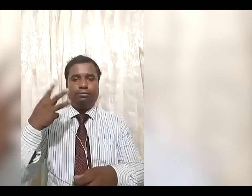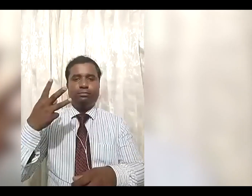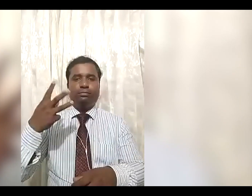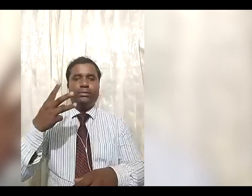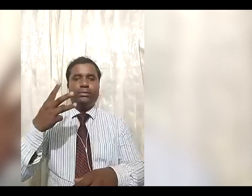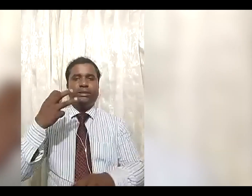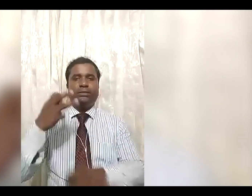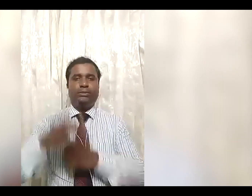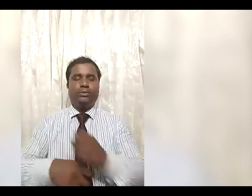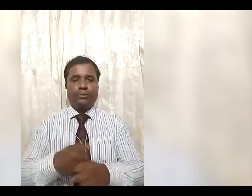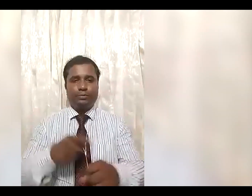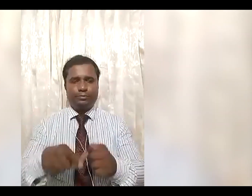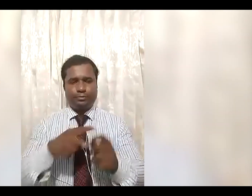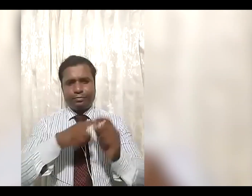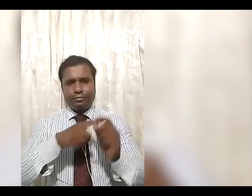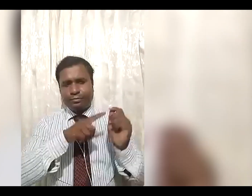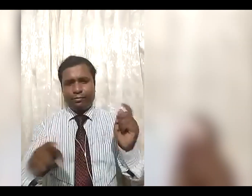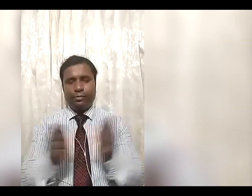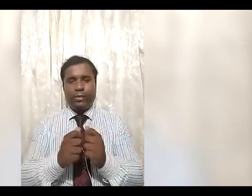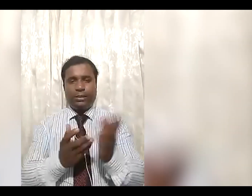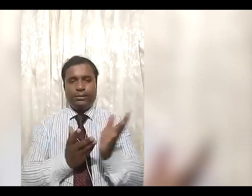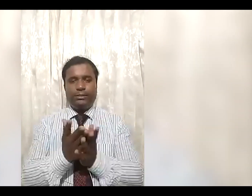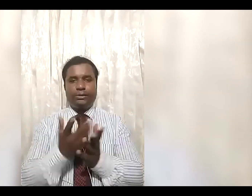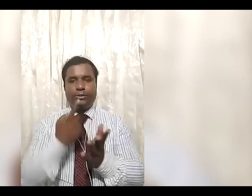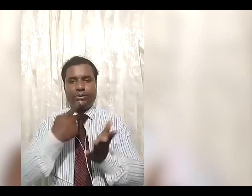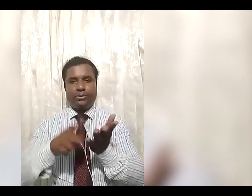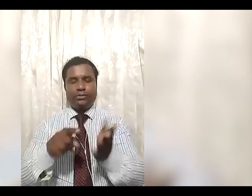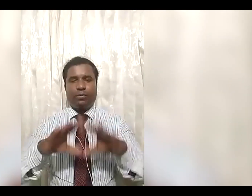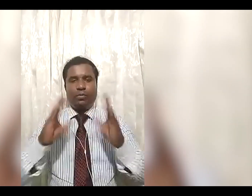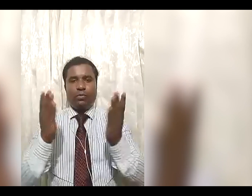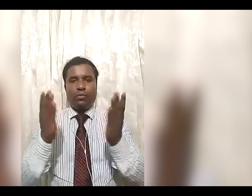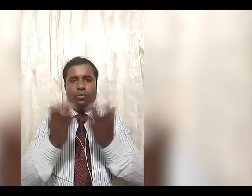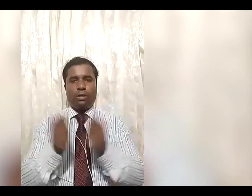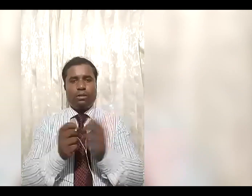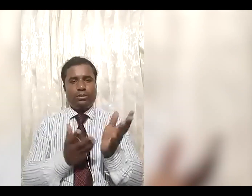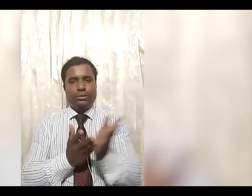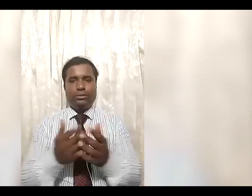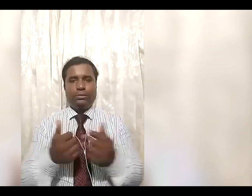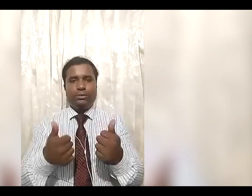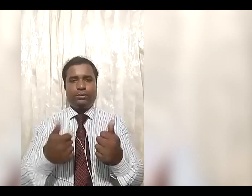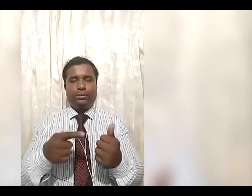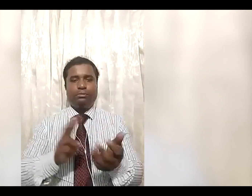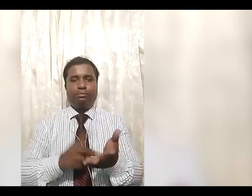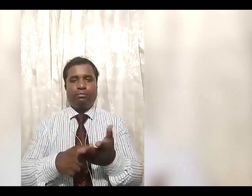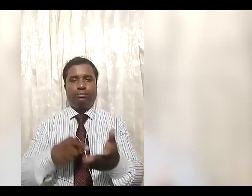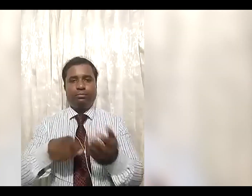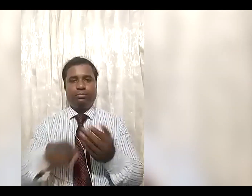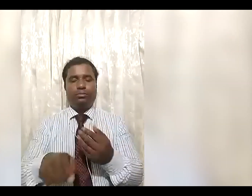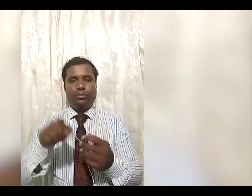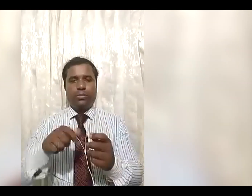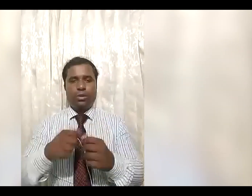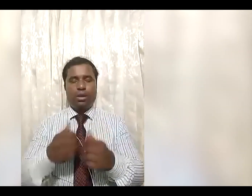Act. And the other aspect, of course, is the Sustainable Development Goals, which has the very aspirational statement of leaving no one